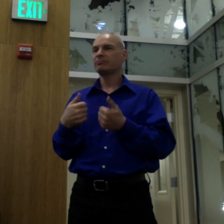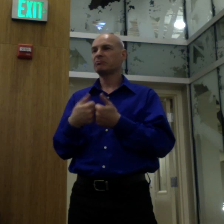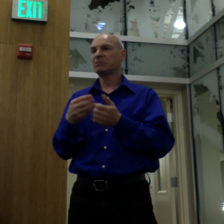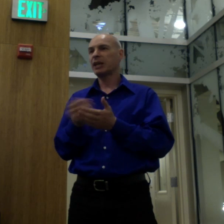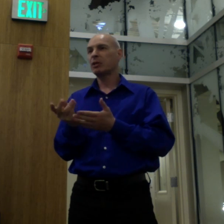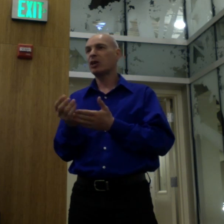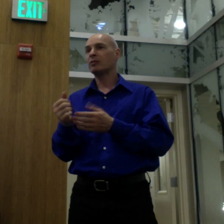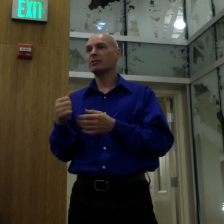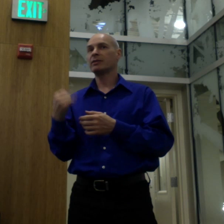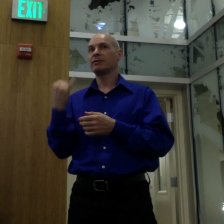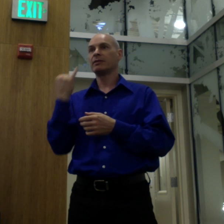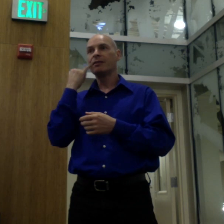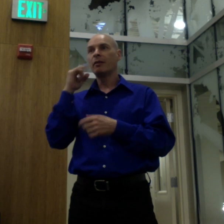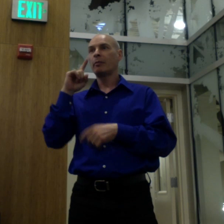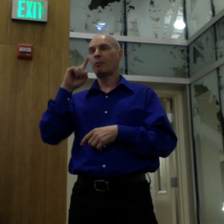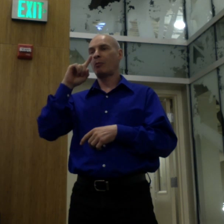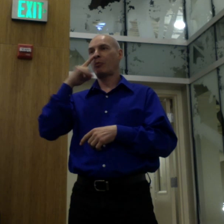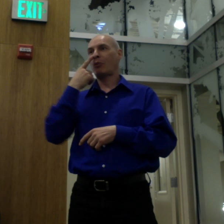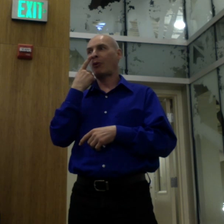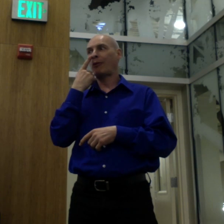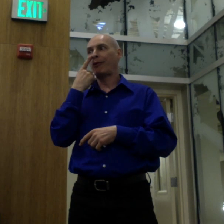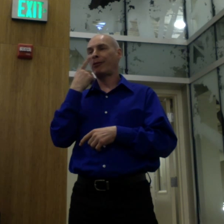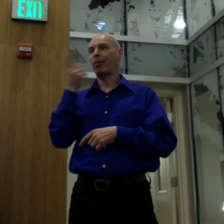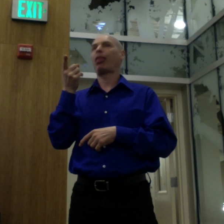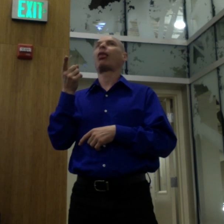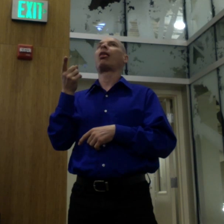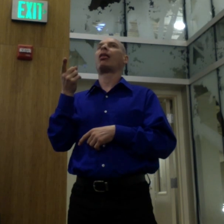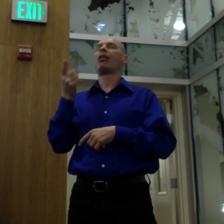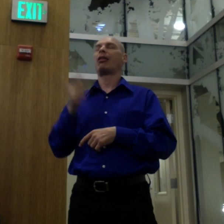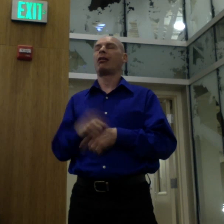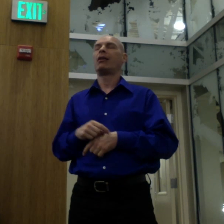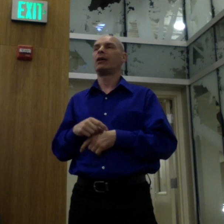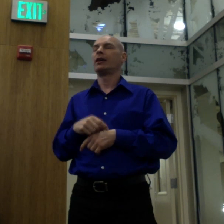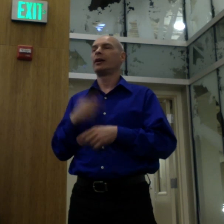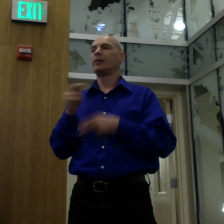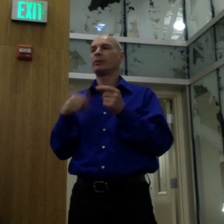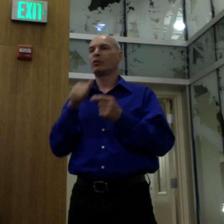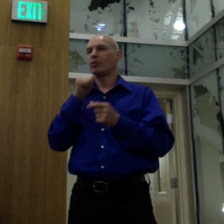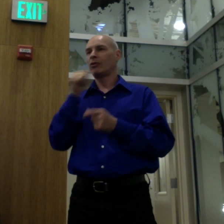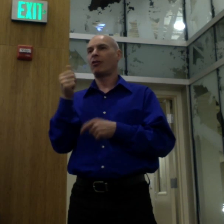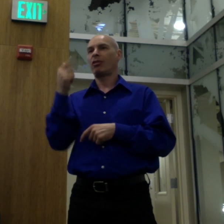Boredom is probably going to be one of your kickers that people don't think about either.